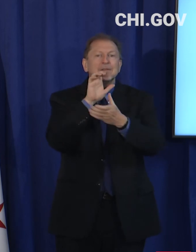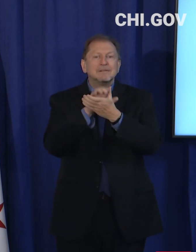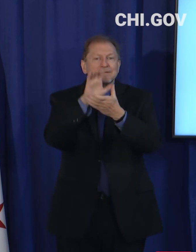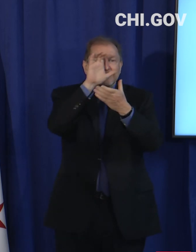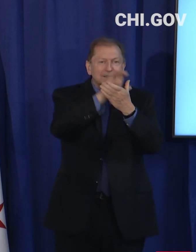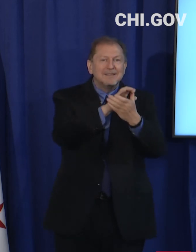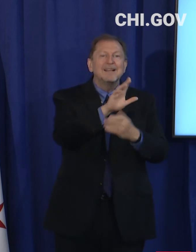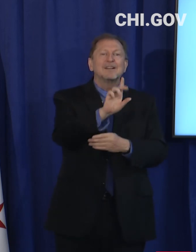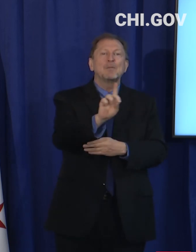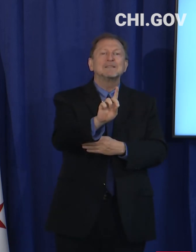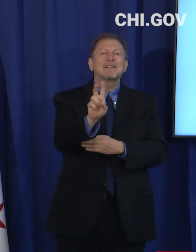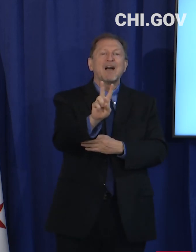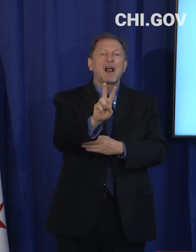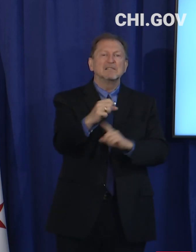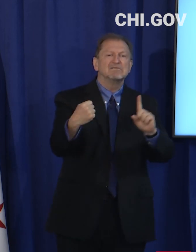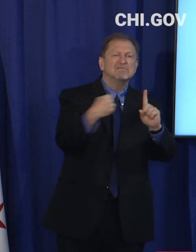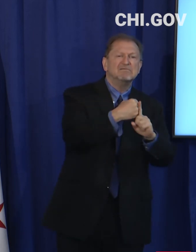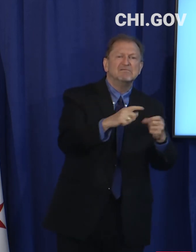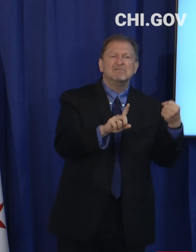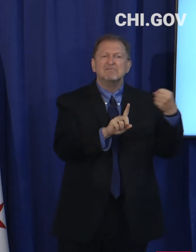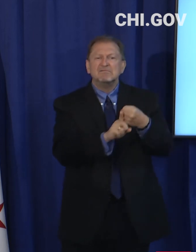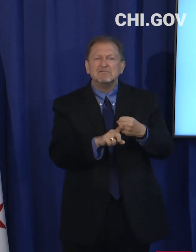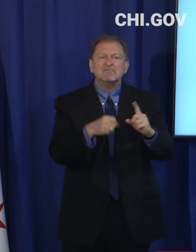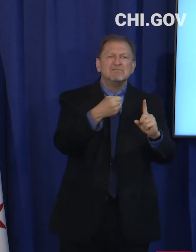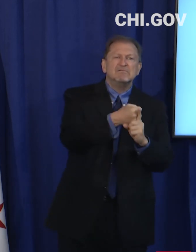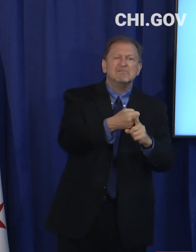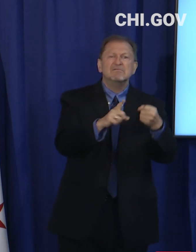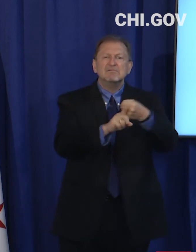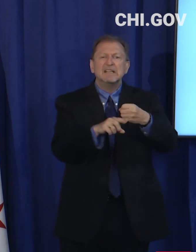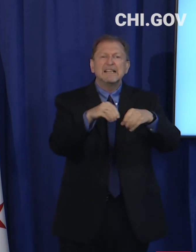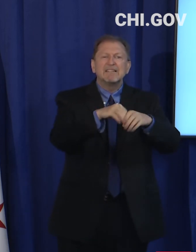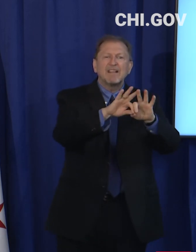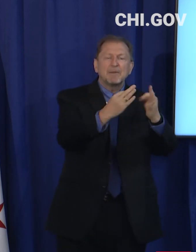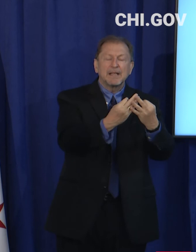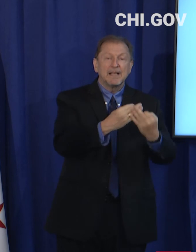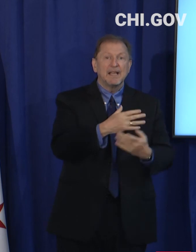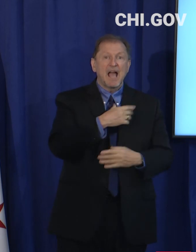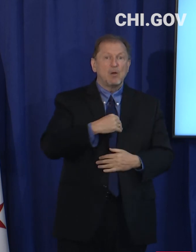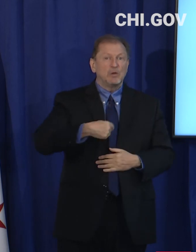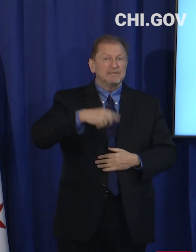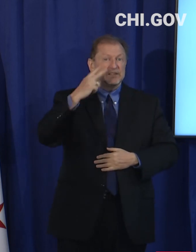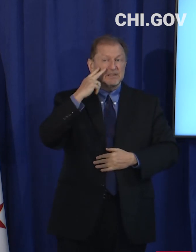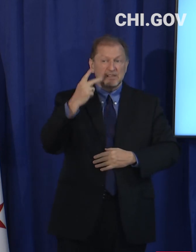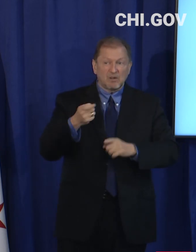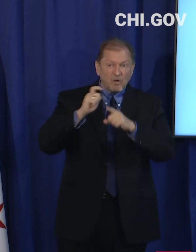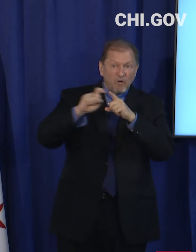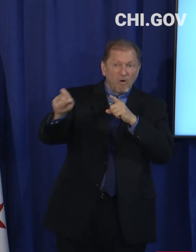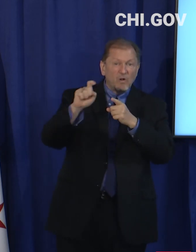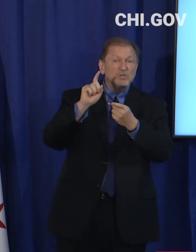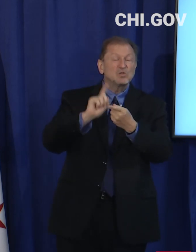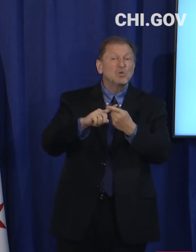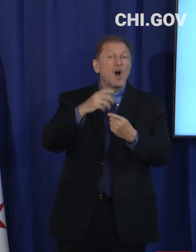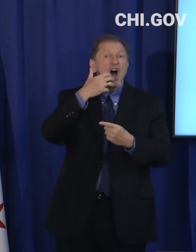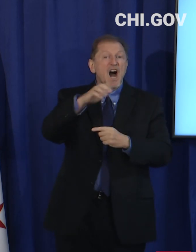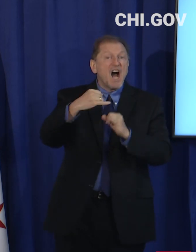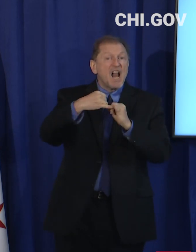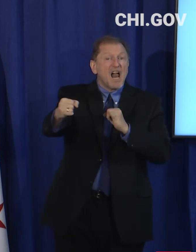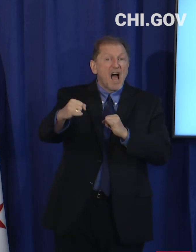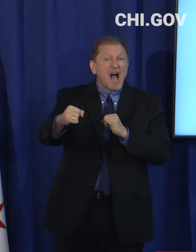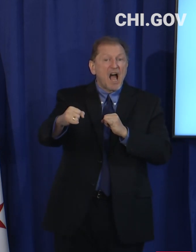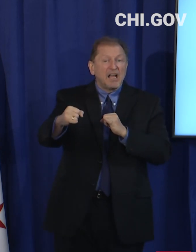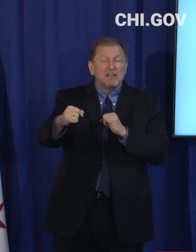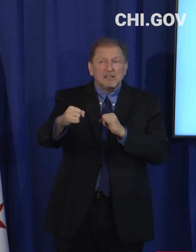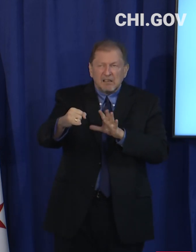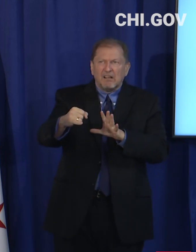dramatic increase in the calls to the Illinois Domestic Violence Hotline since the start of this pandemic. Victims are